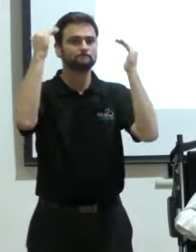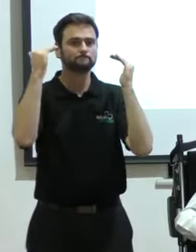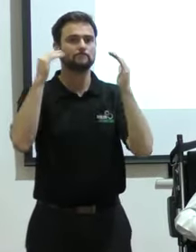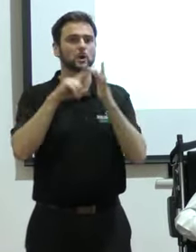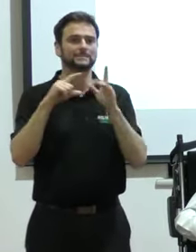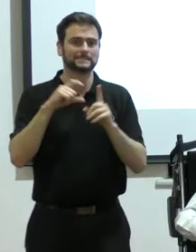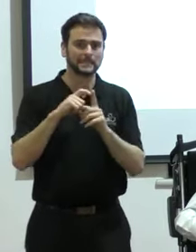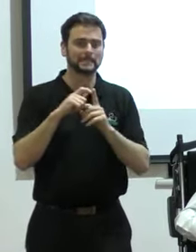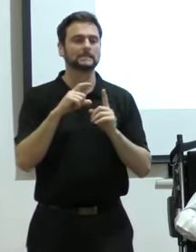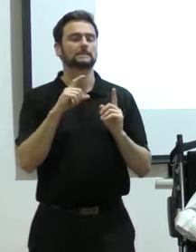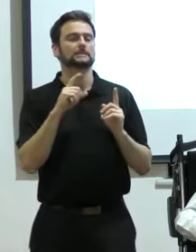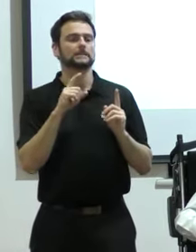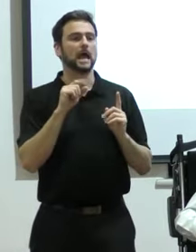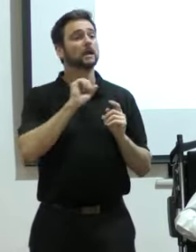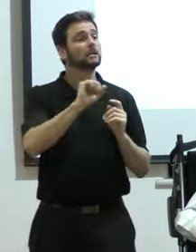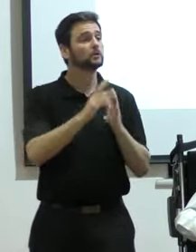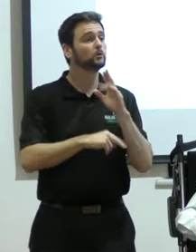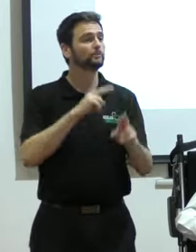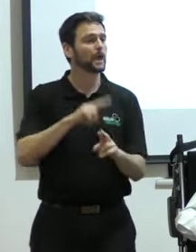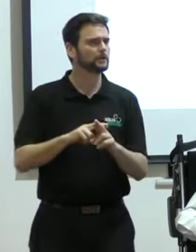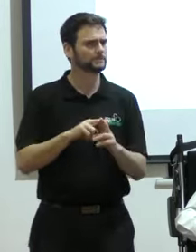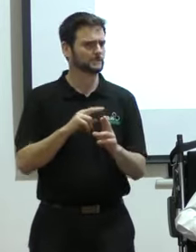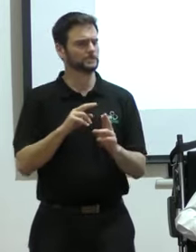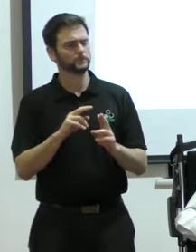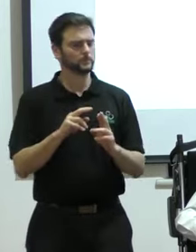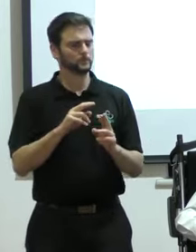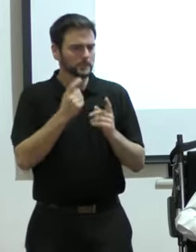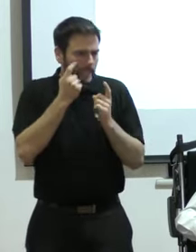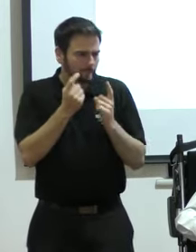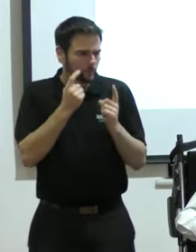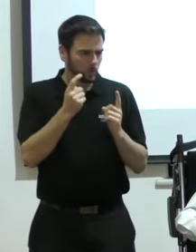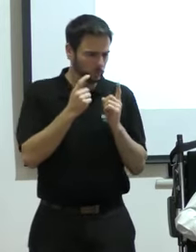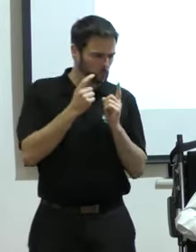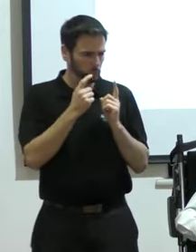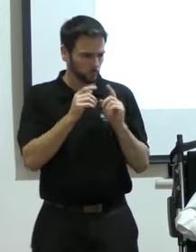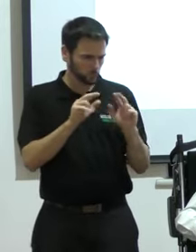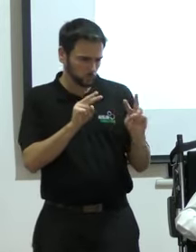little bit conservative, and they haven't given you much